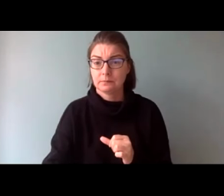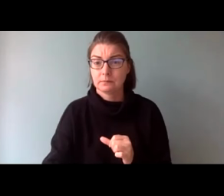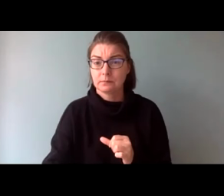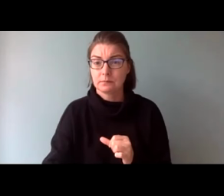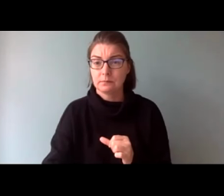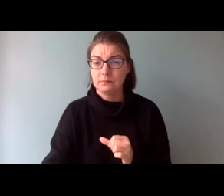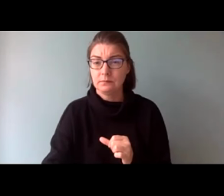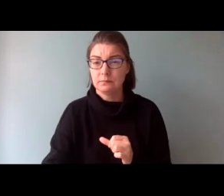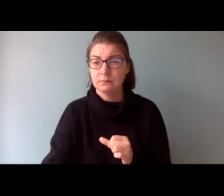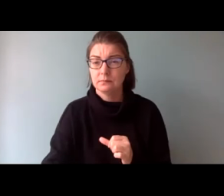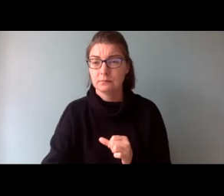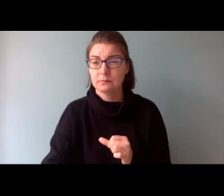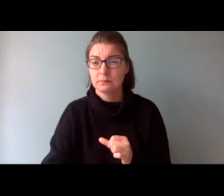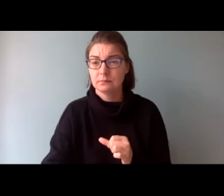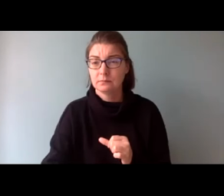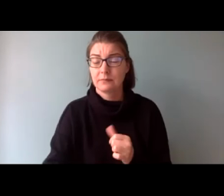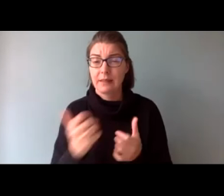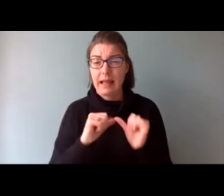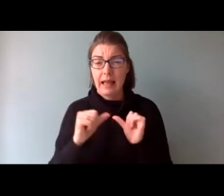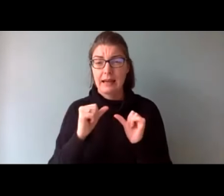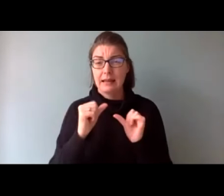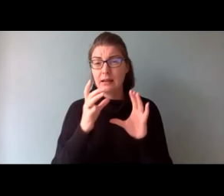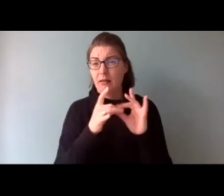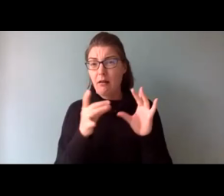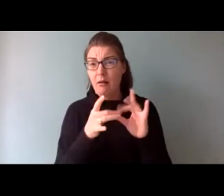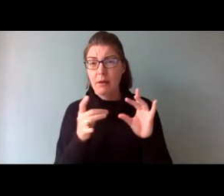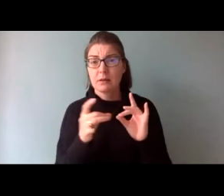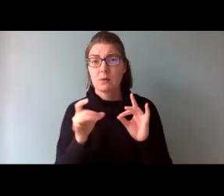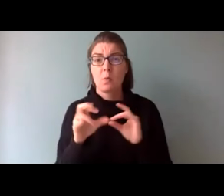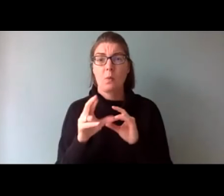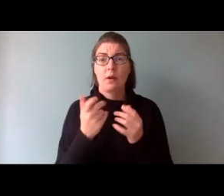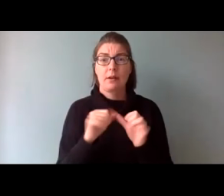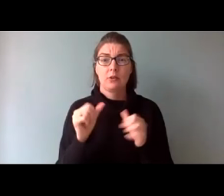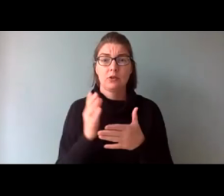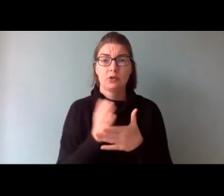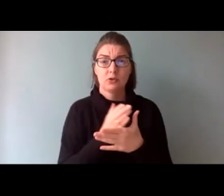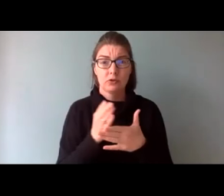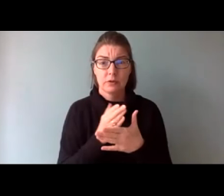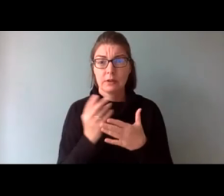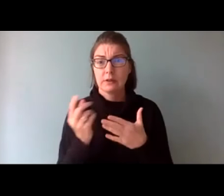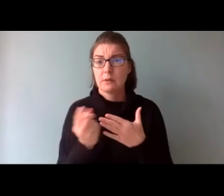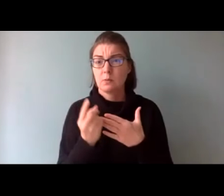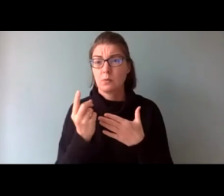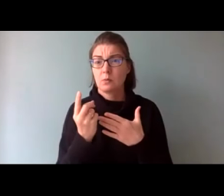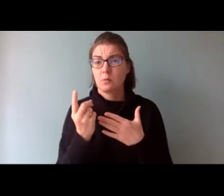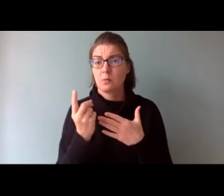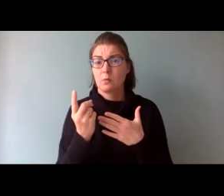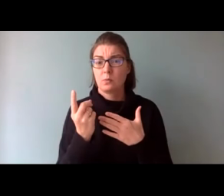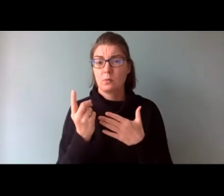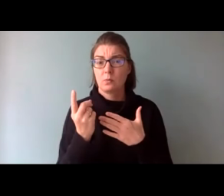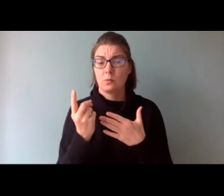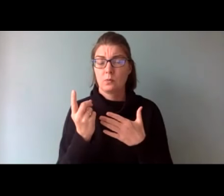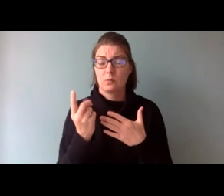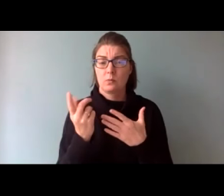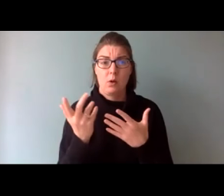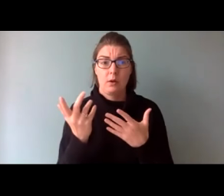any sort of insight or sort of sharing that someone had sort of brought up that